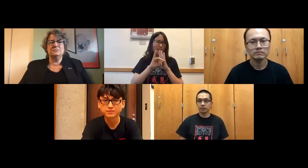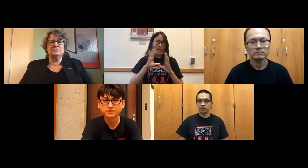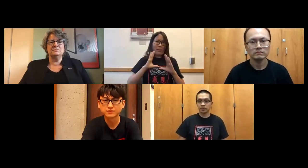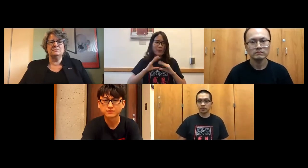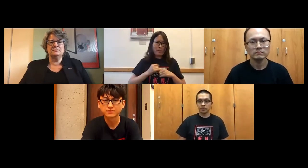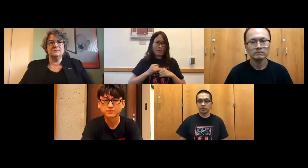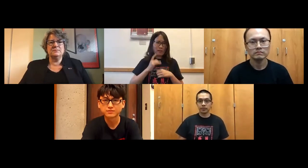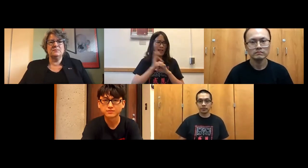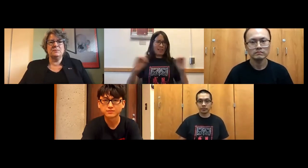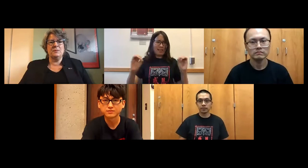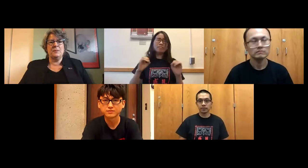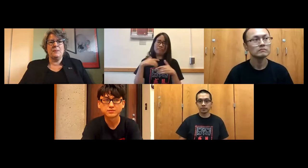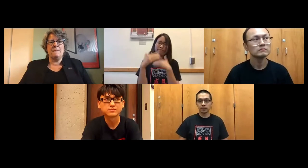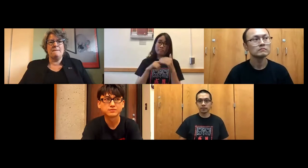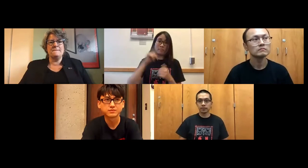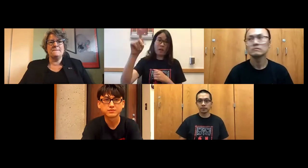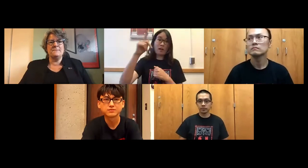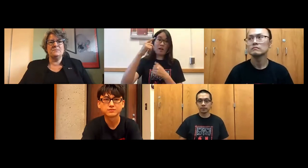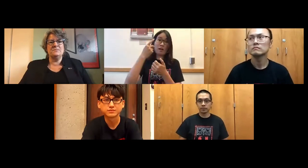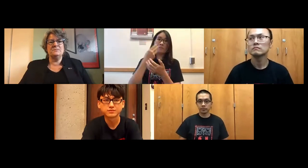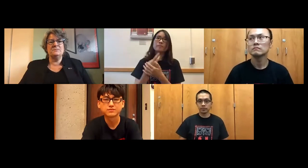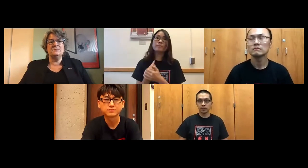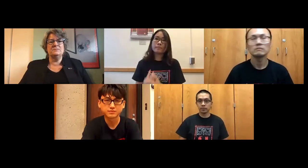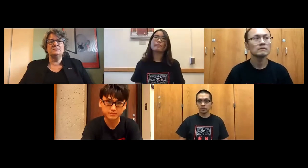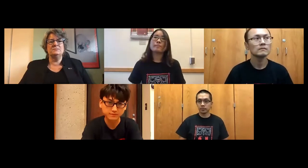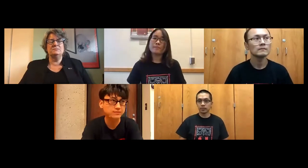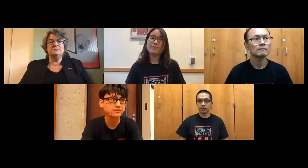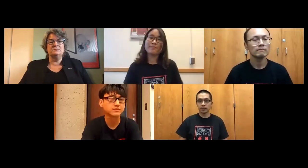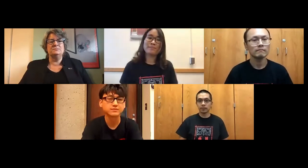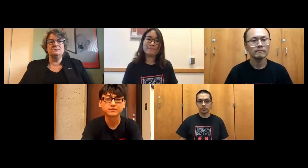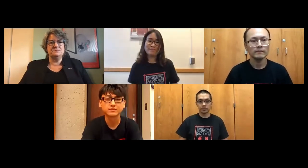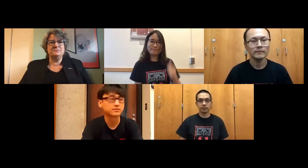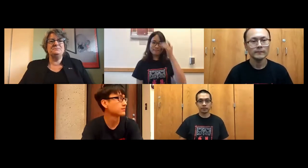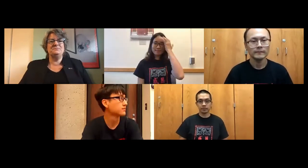signs that went along with how the Chinese language is spoken.